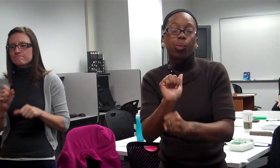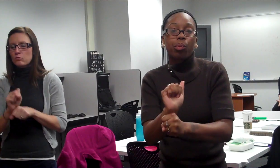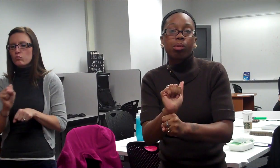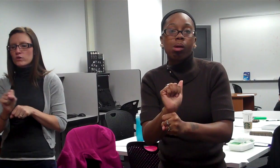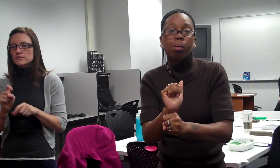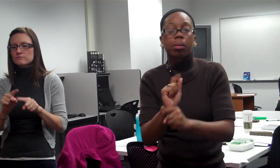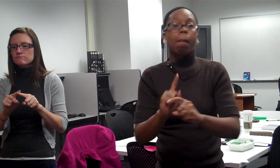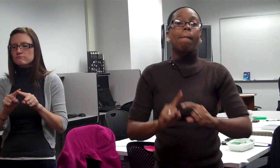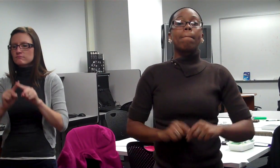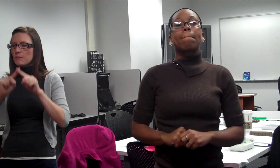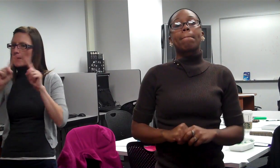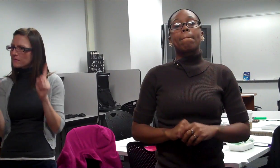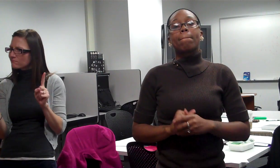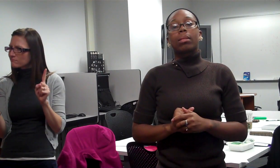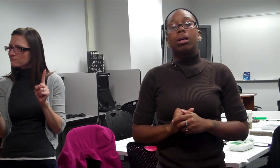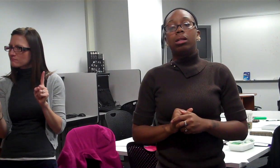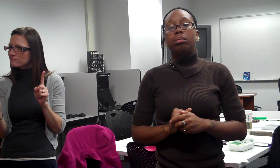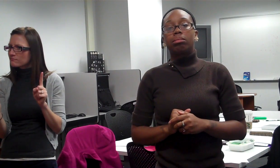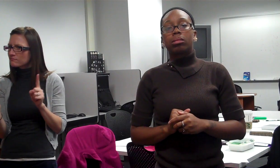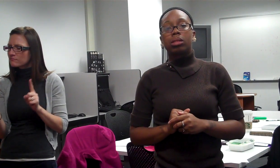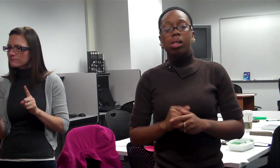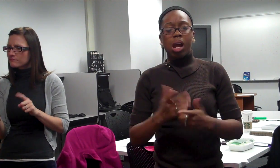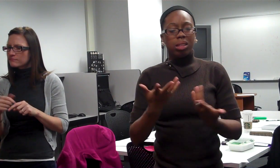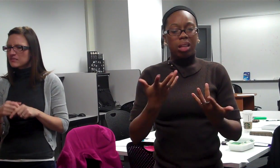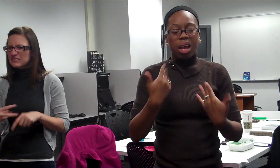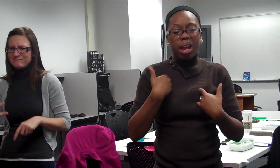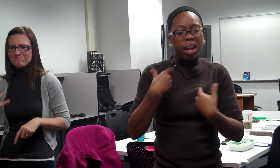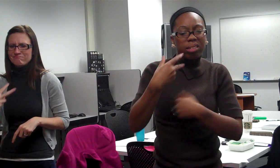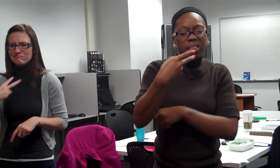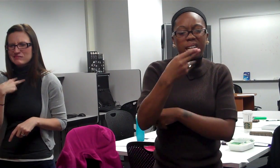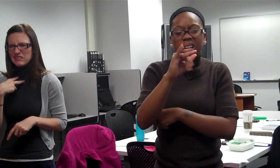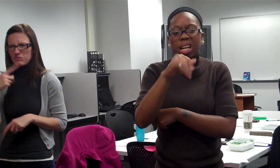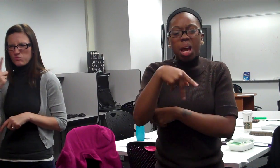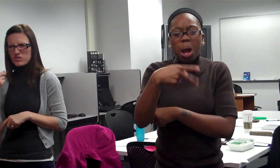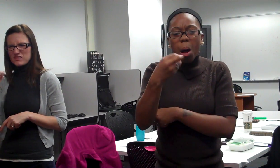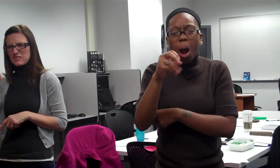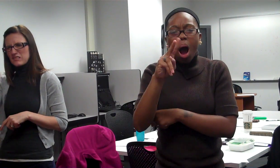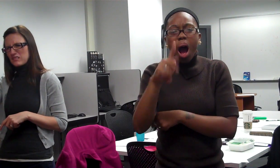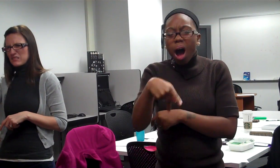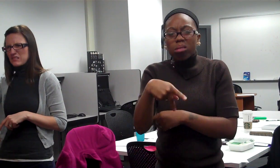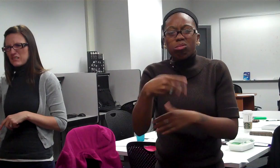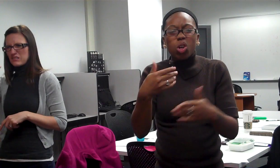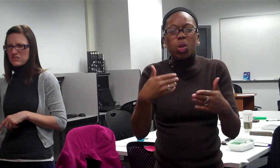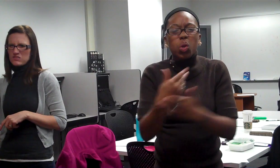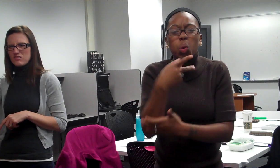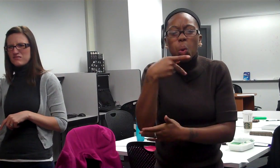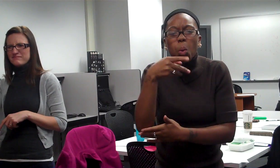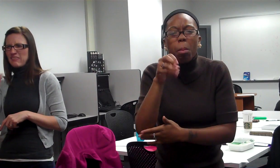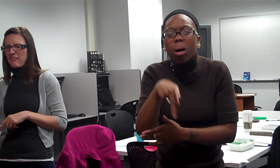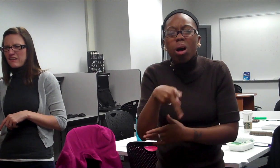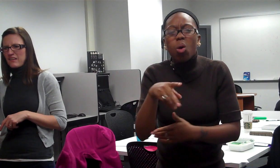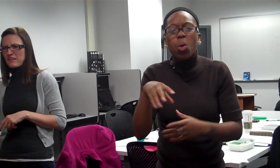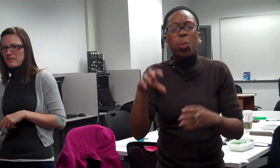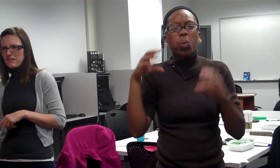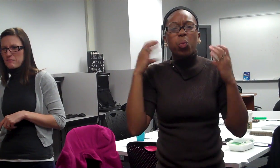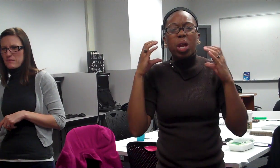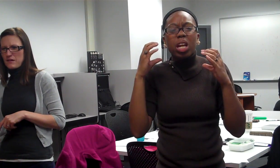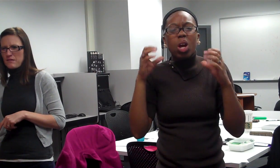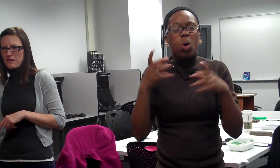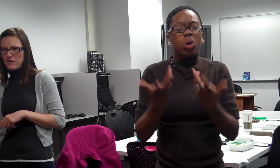from like this hip-hoppy, new pop radio station that my